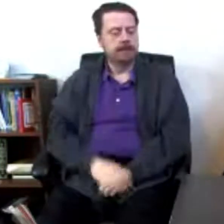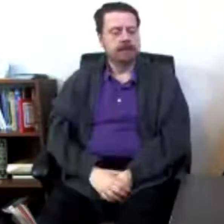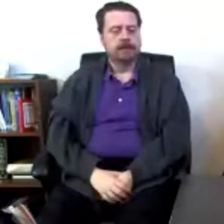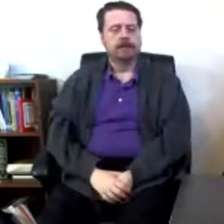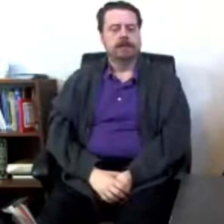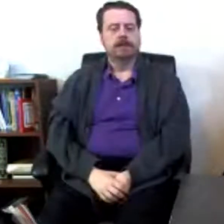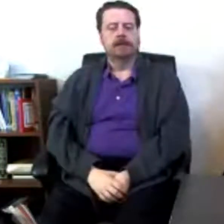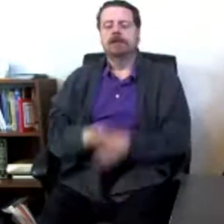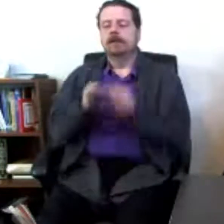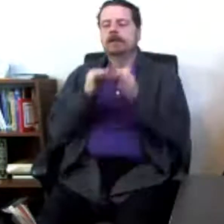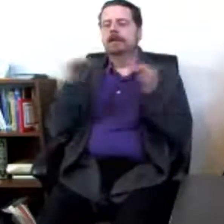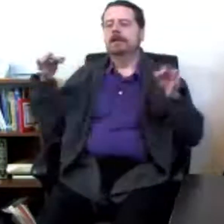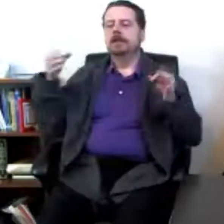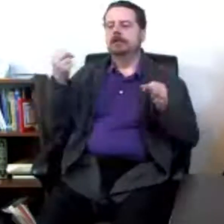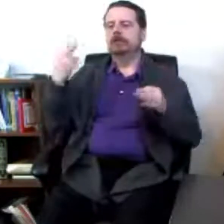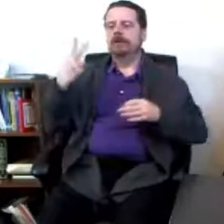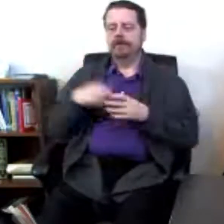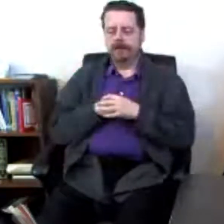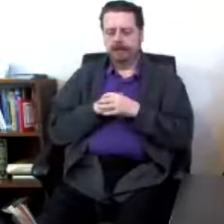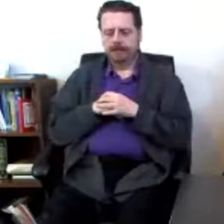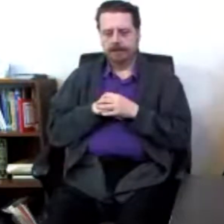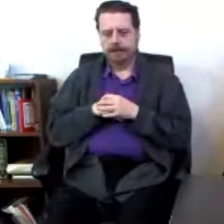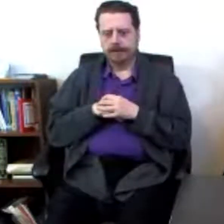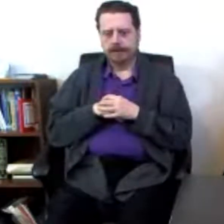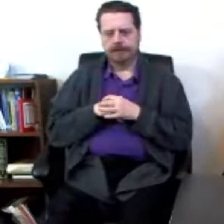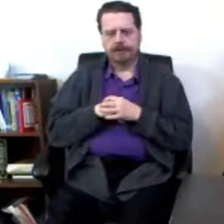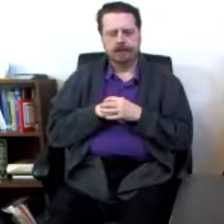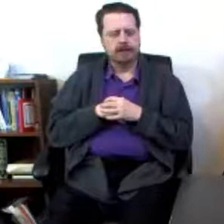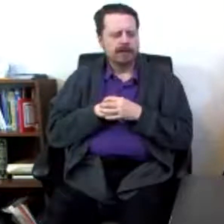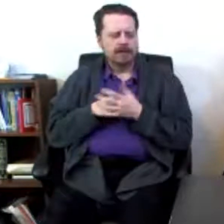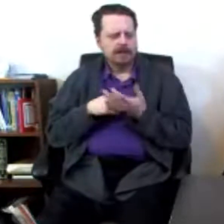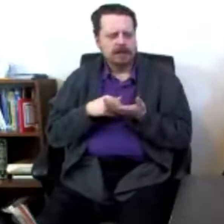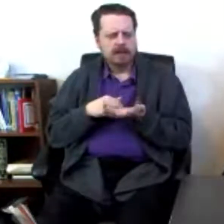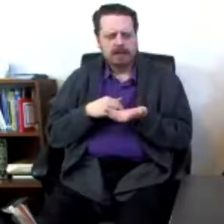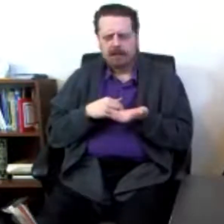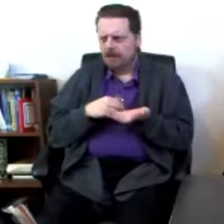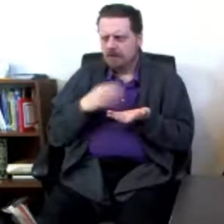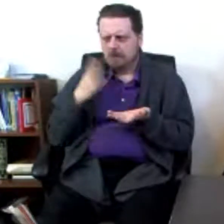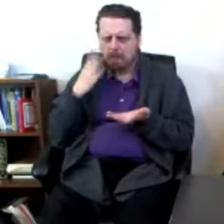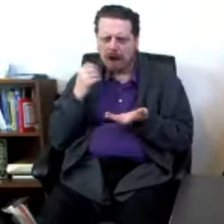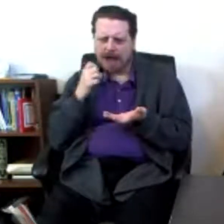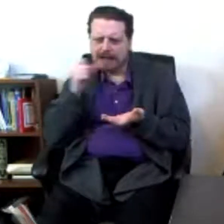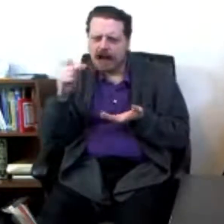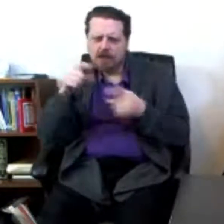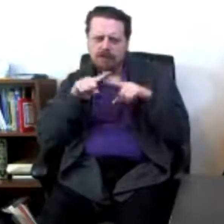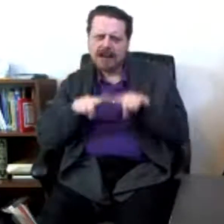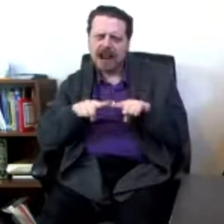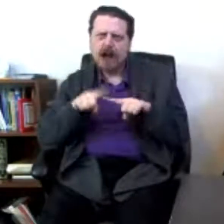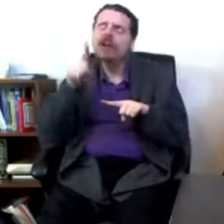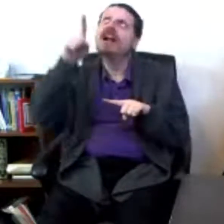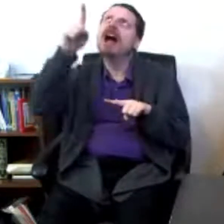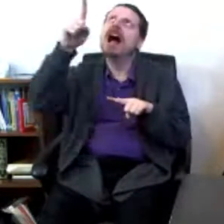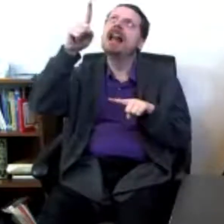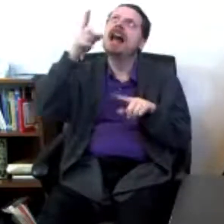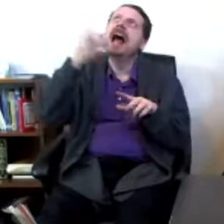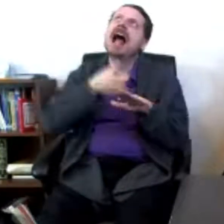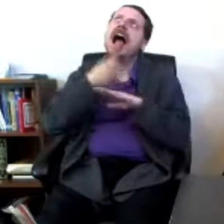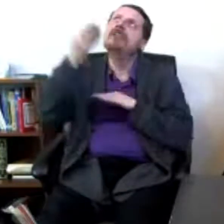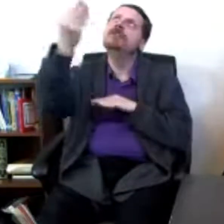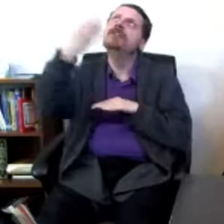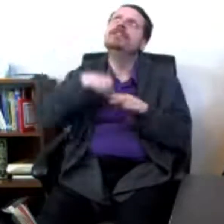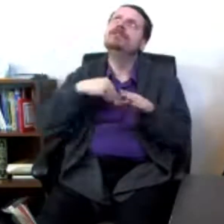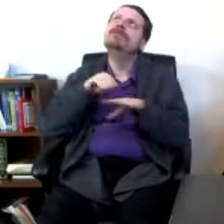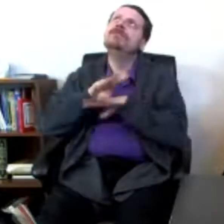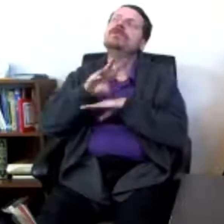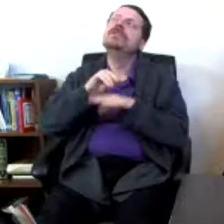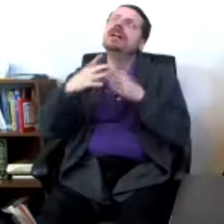Ayah number 12. And why don't we rely on God even after He had guided us to